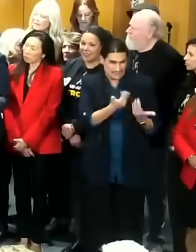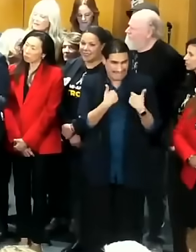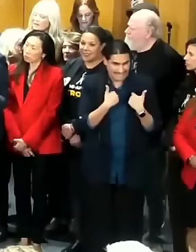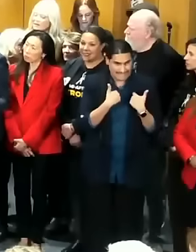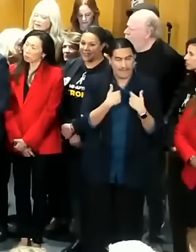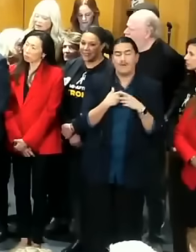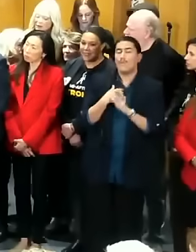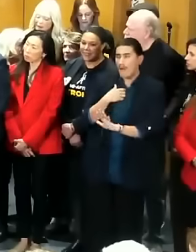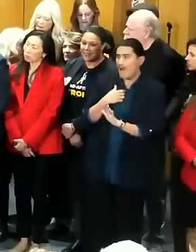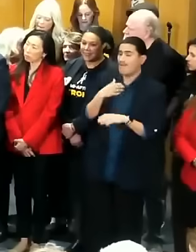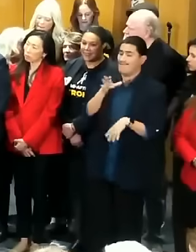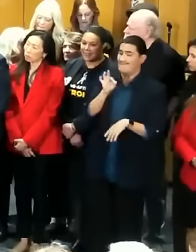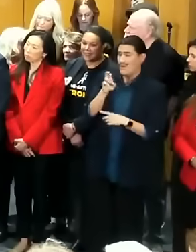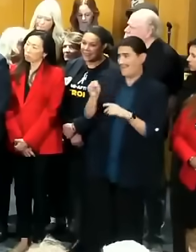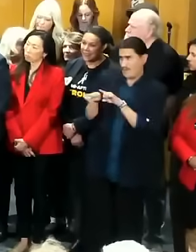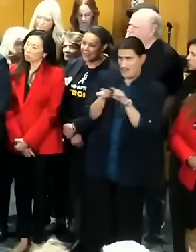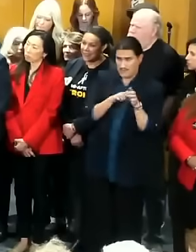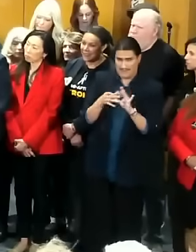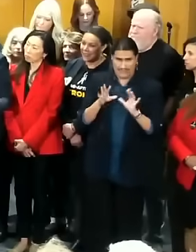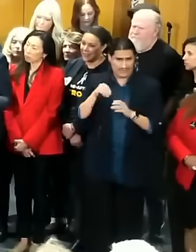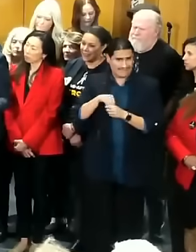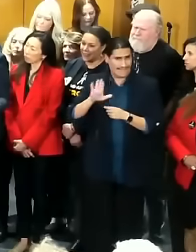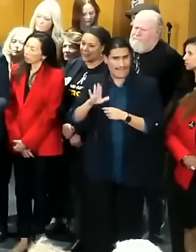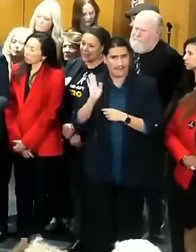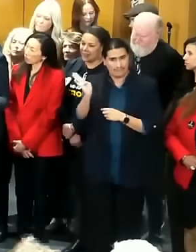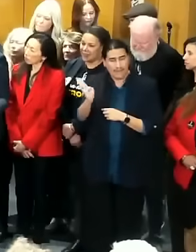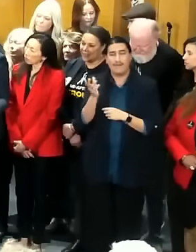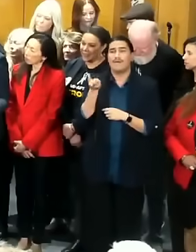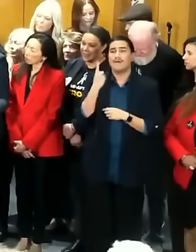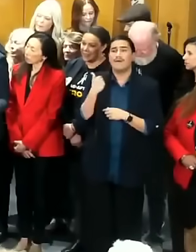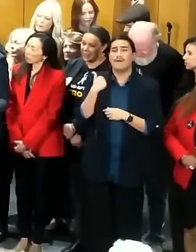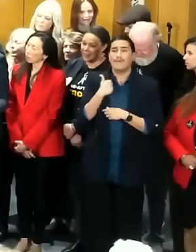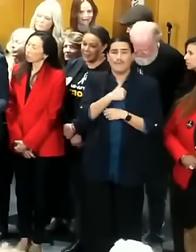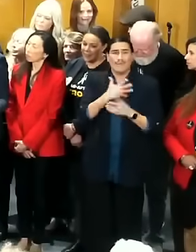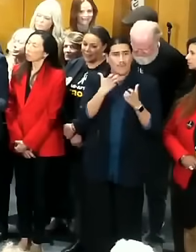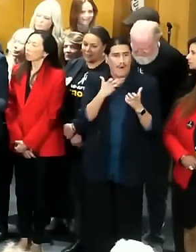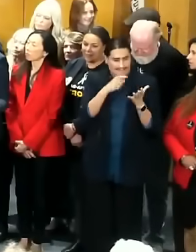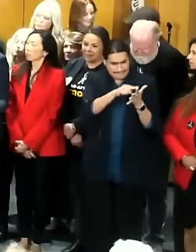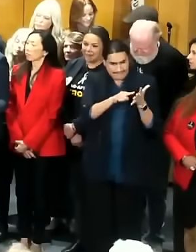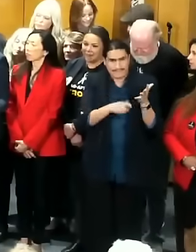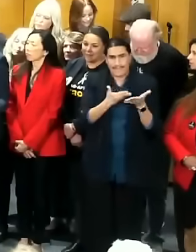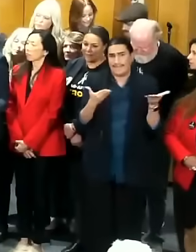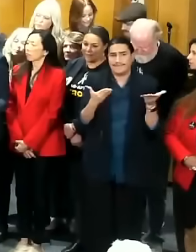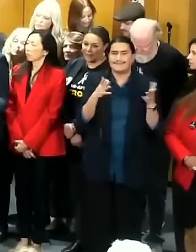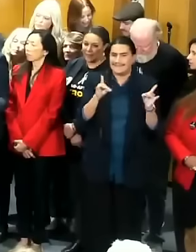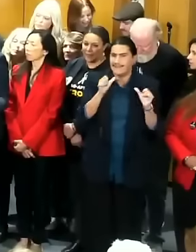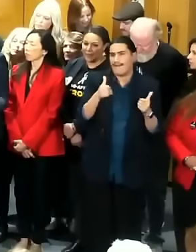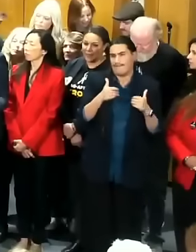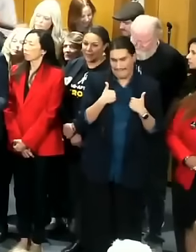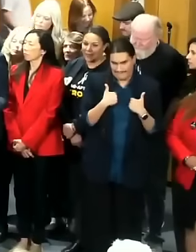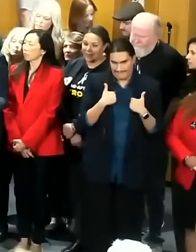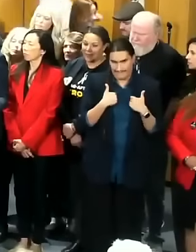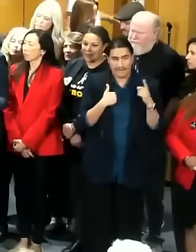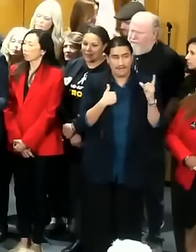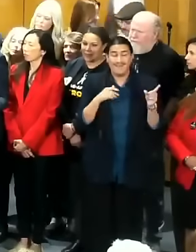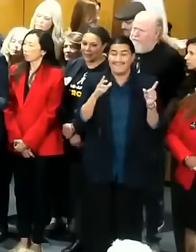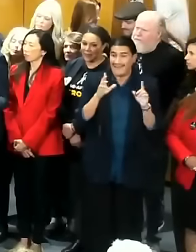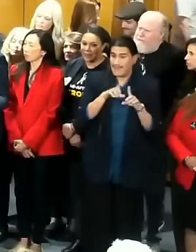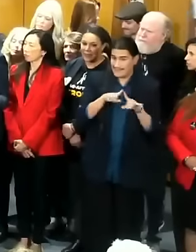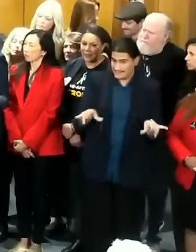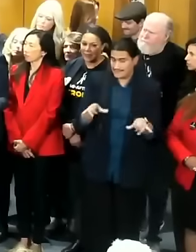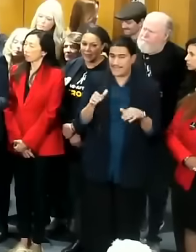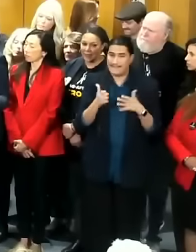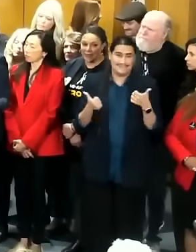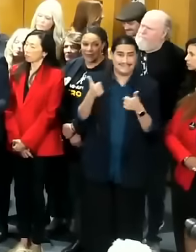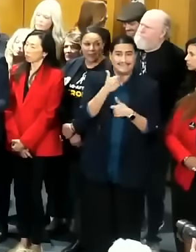everyone, I mean, Fran even mentioned it in her remarks. Yeah. You know, there are things that we wanted to get in this negotiation. We weren't able to achieve. Now, having been the chief negotiator